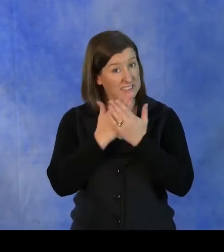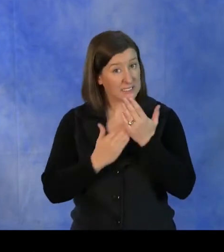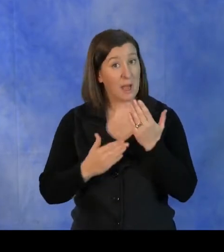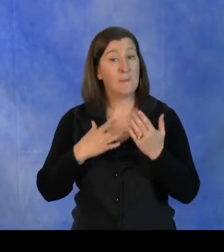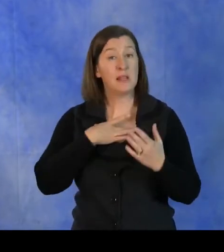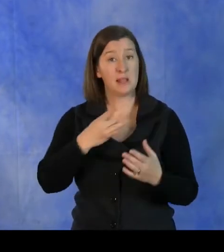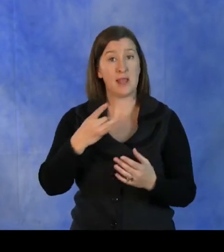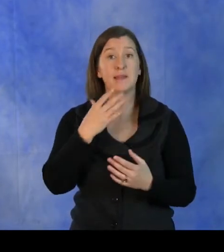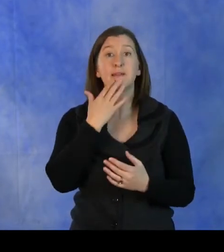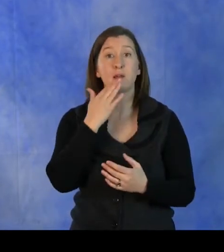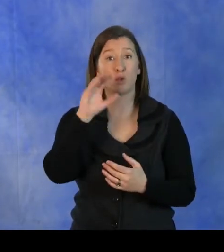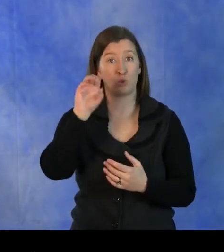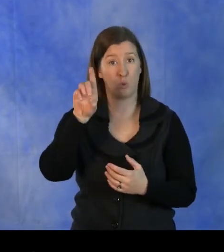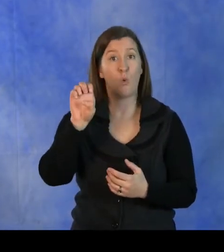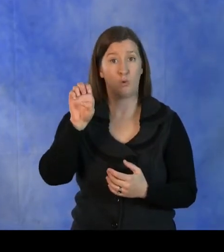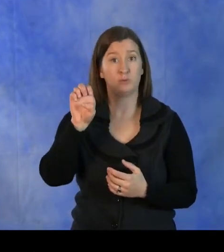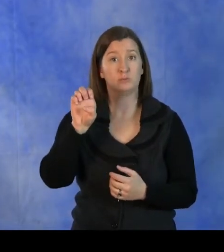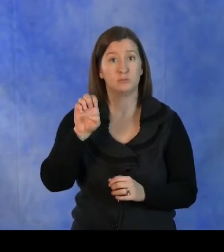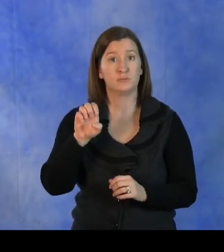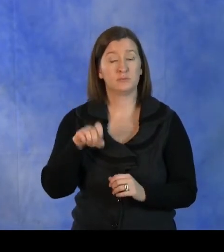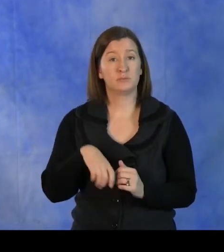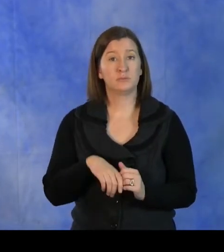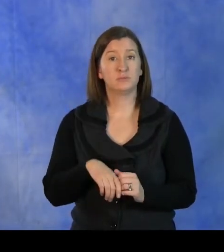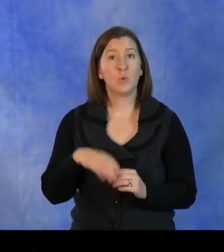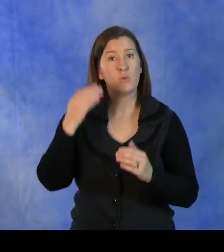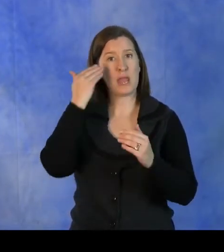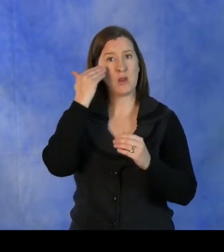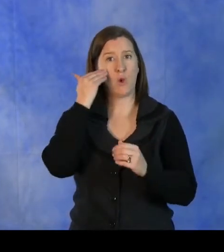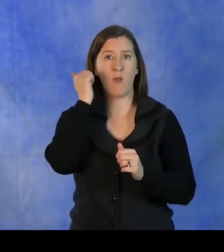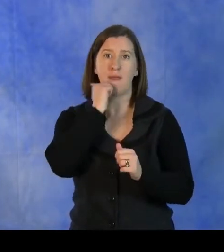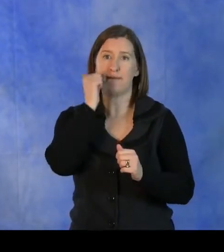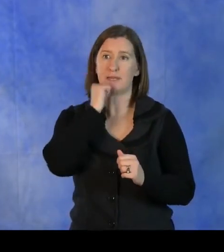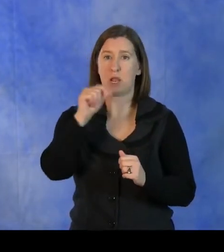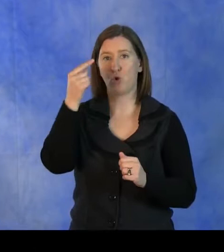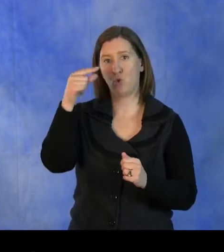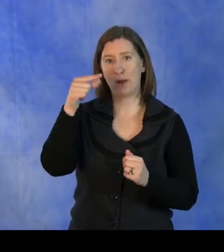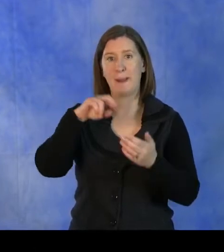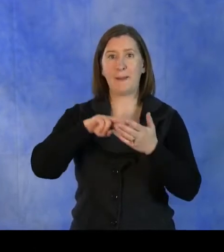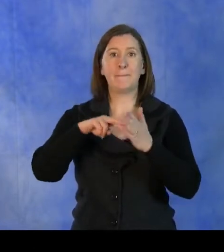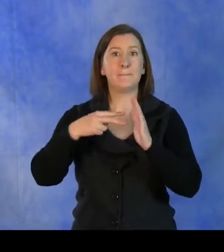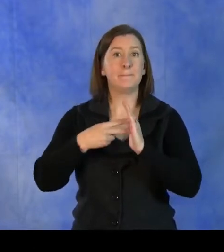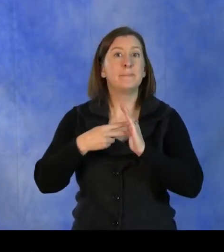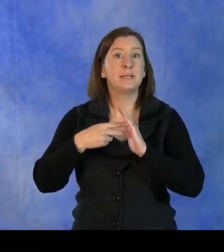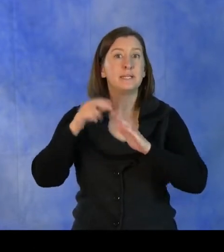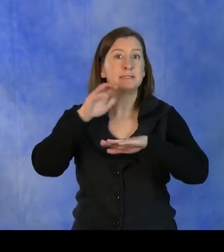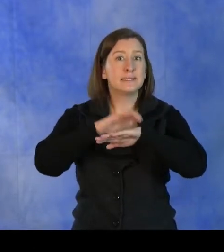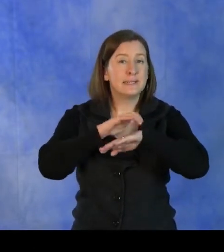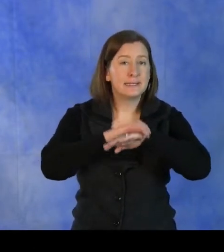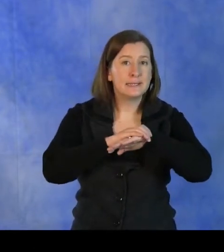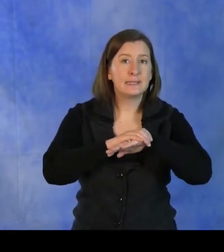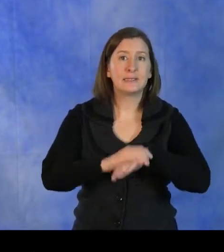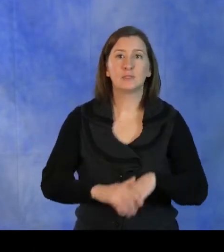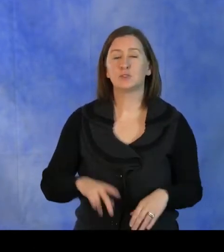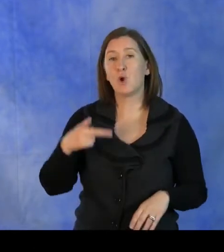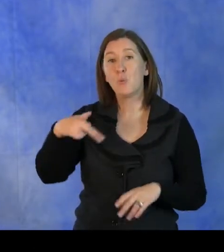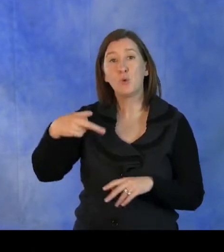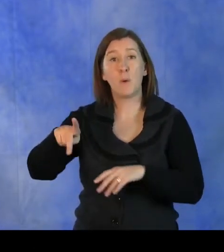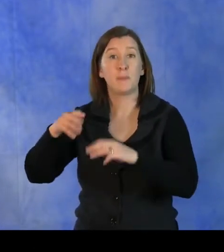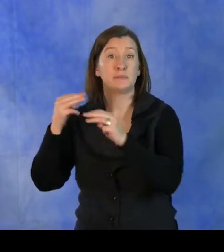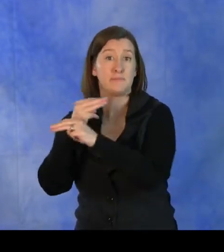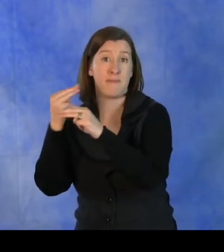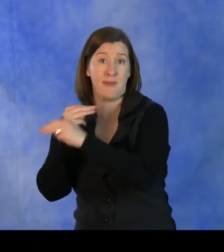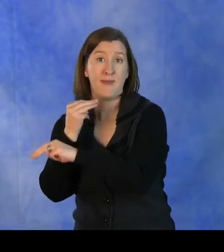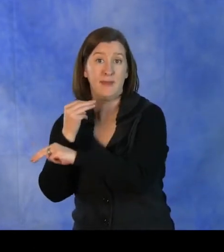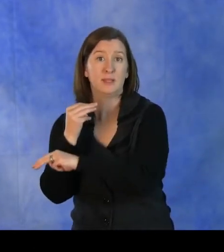Also, some like color coding. So like green would mean